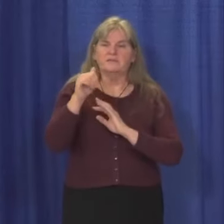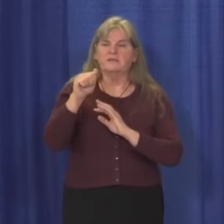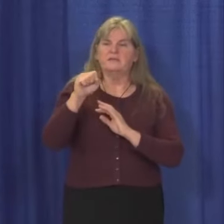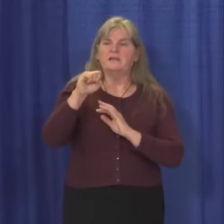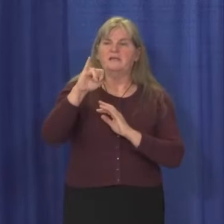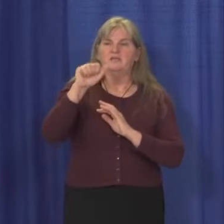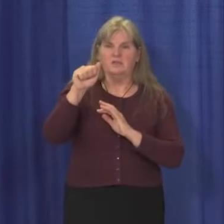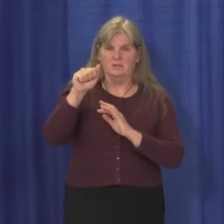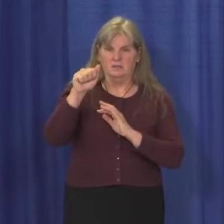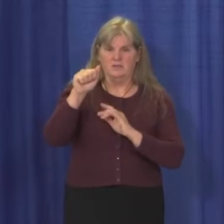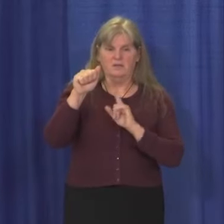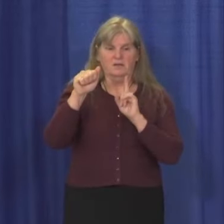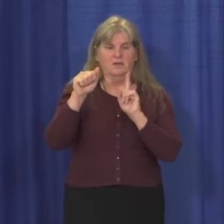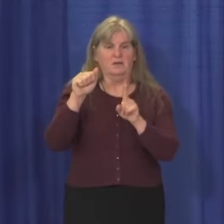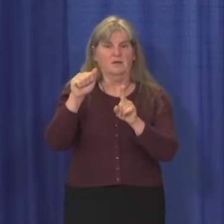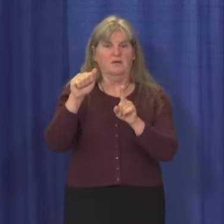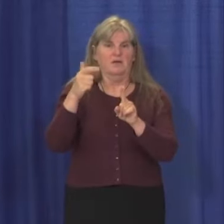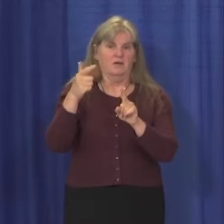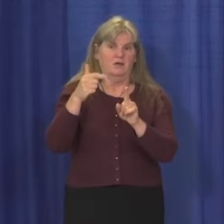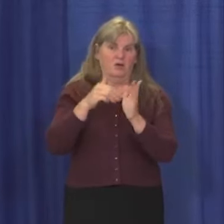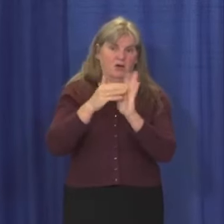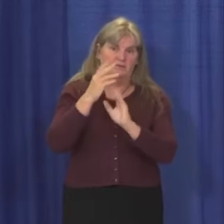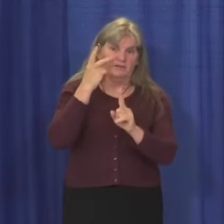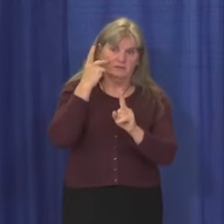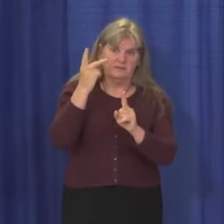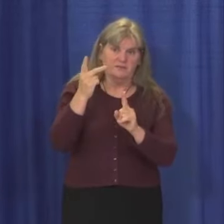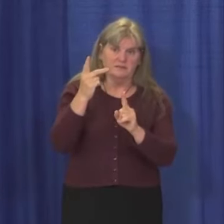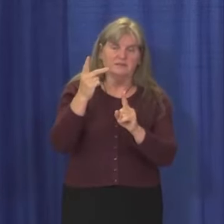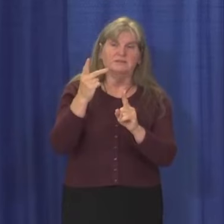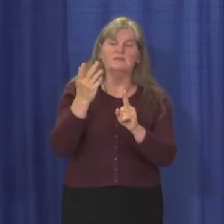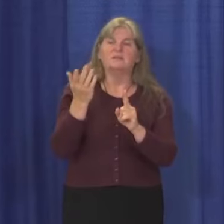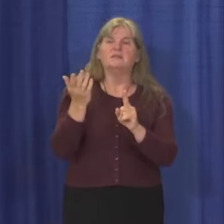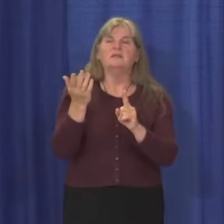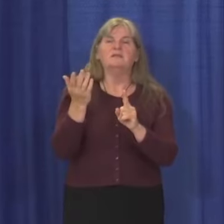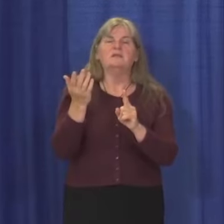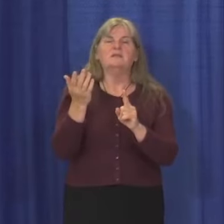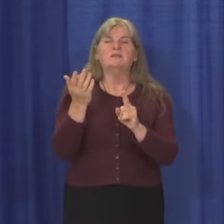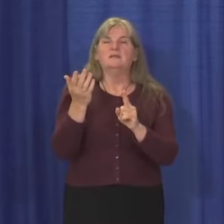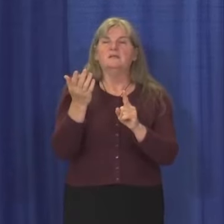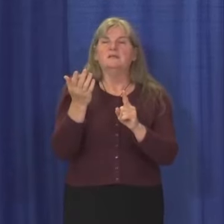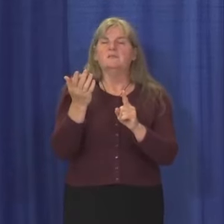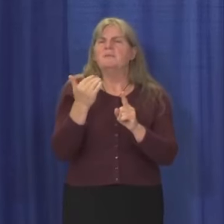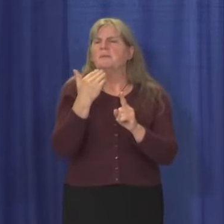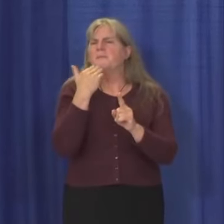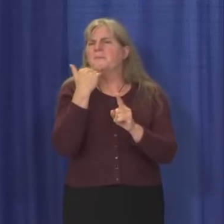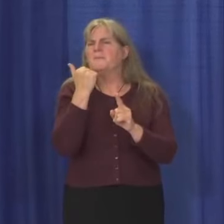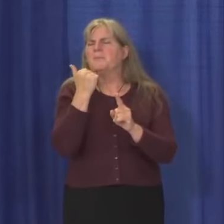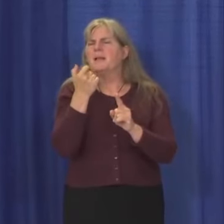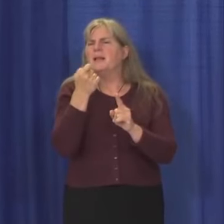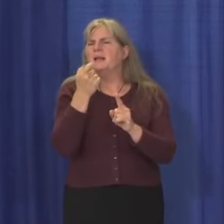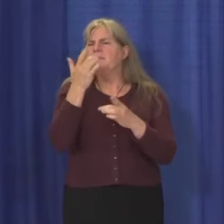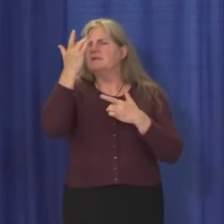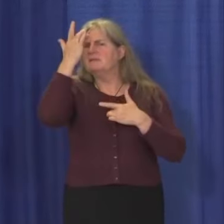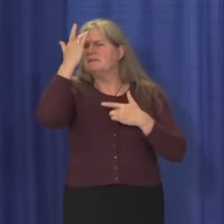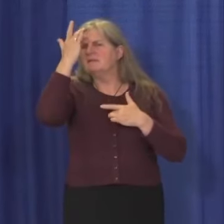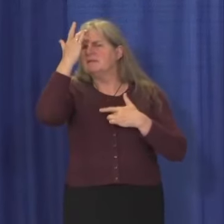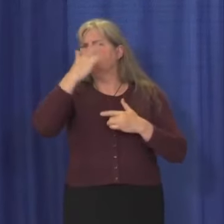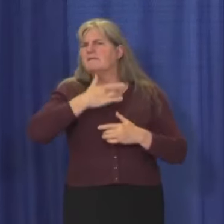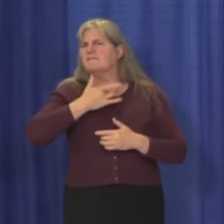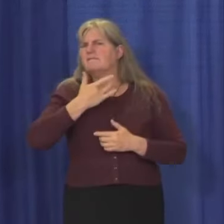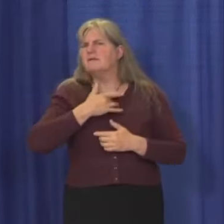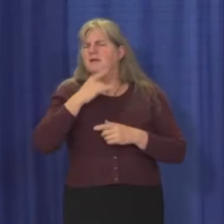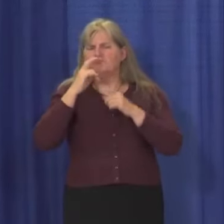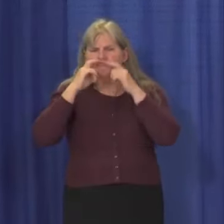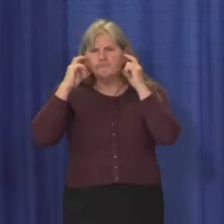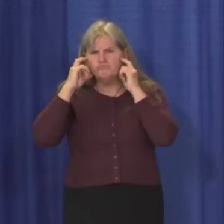can rule out active COVID infection, but there are mild symptoms present, maybe